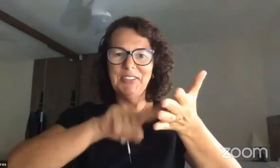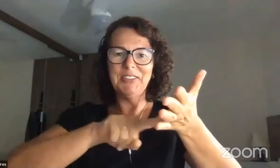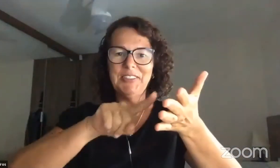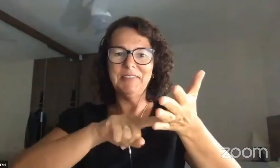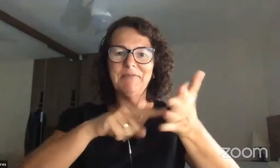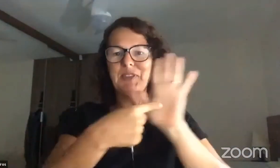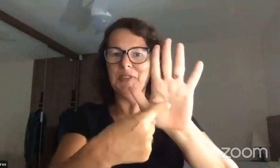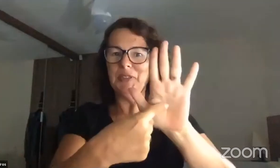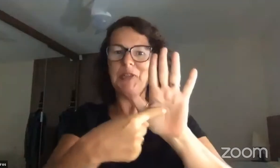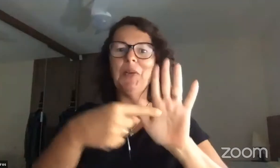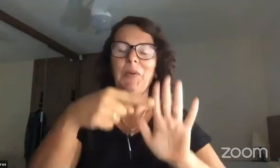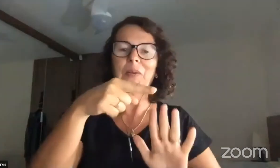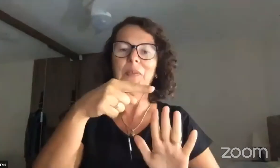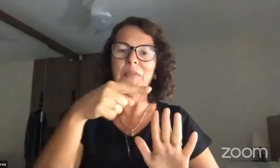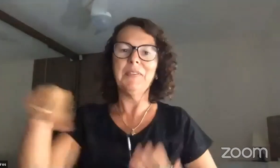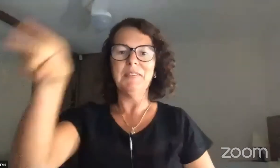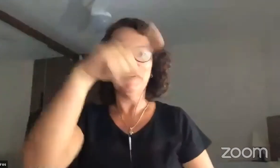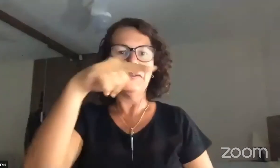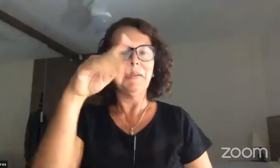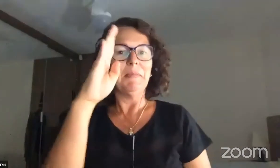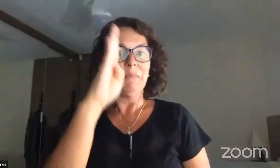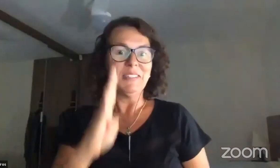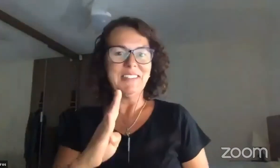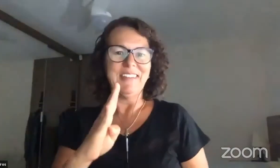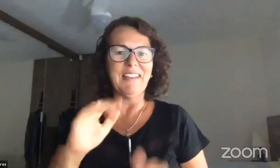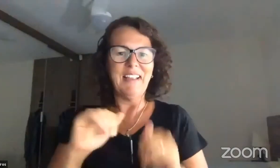You shared so many things with us.